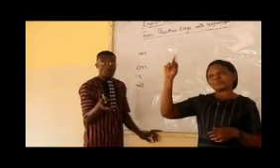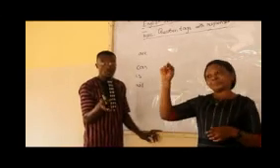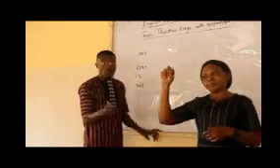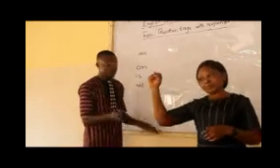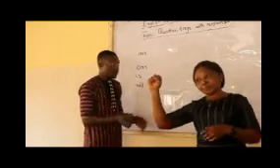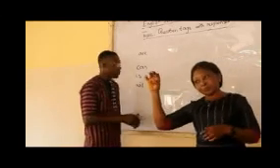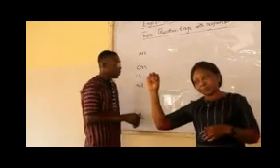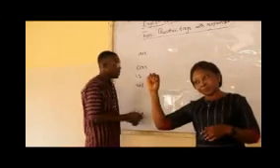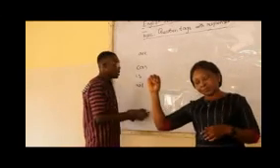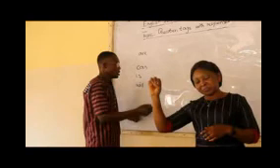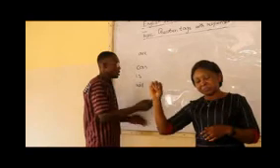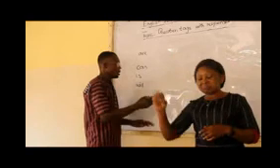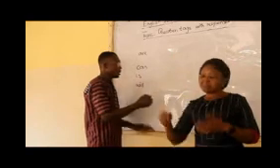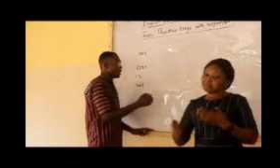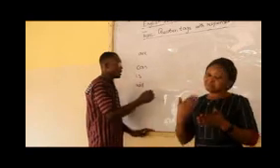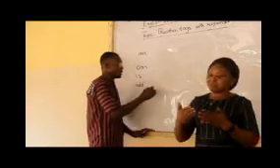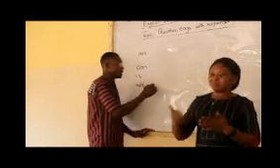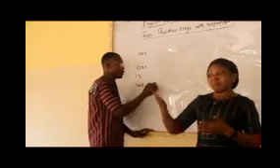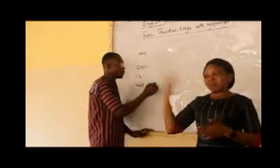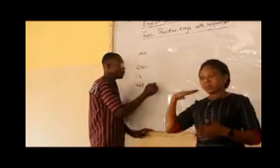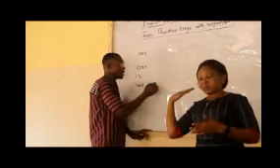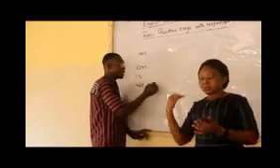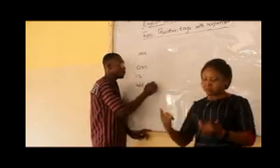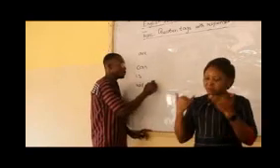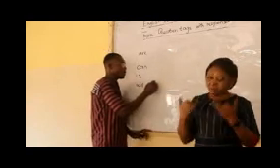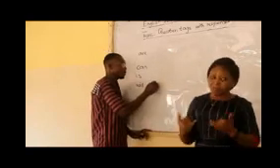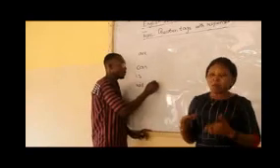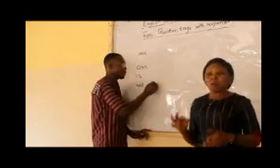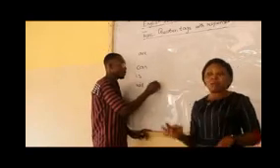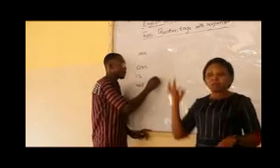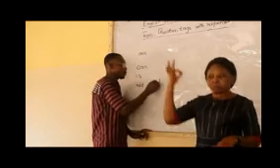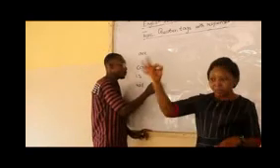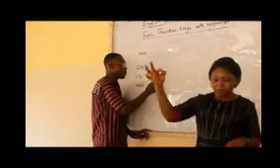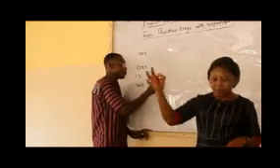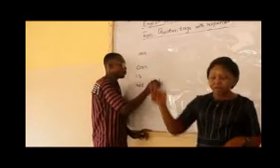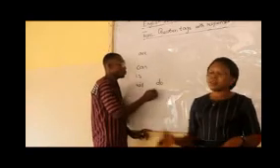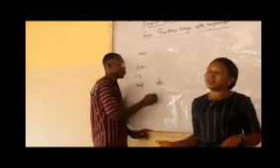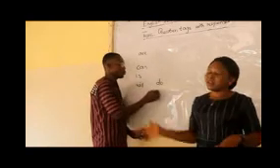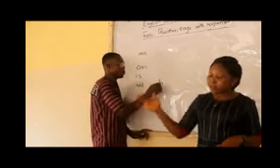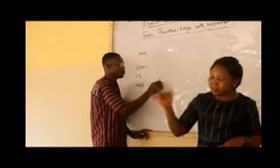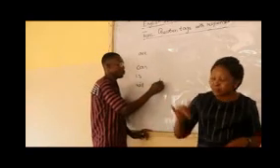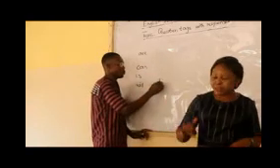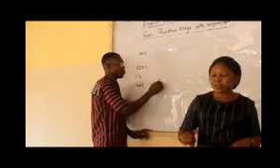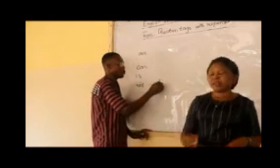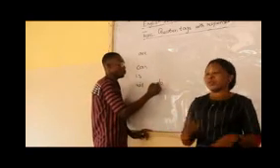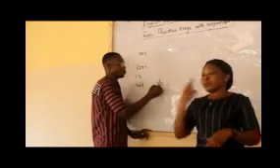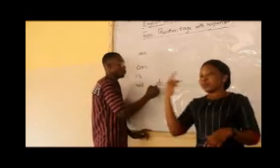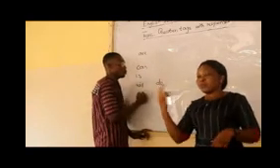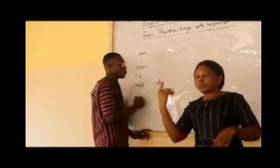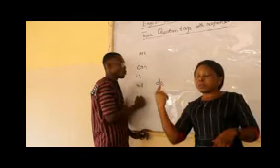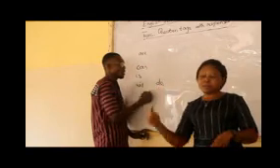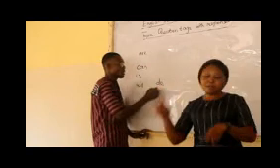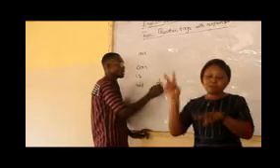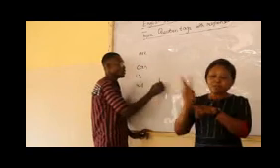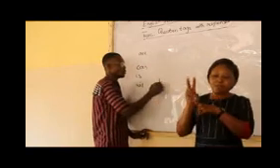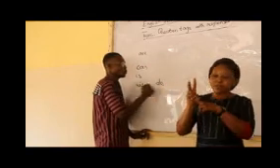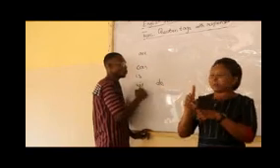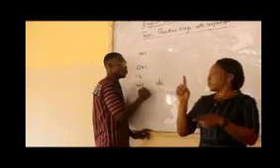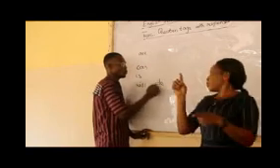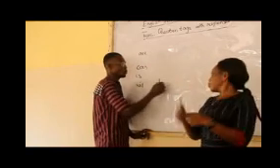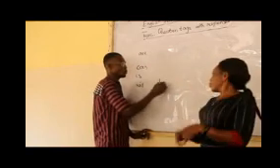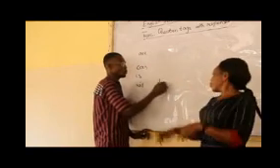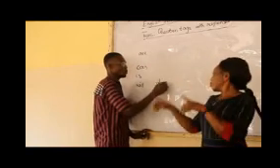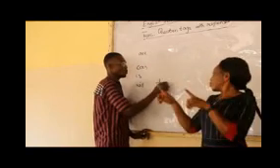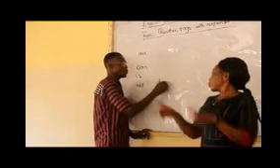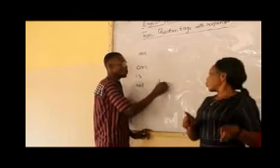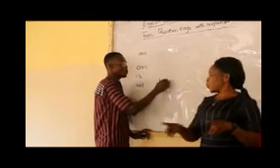or otherwise, they tend to make use of the verb to do, which comprises